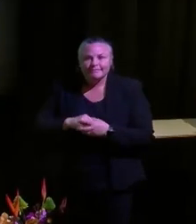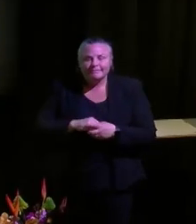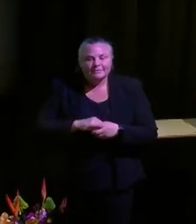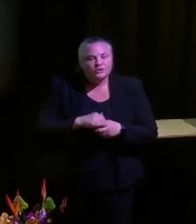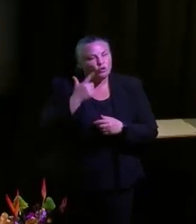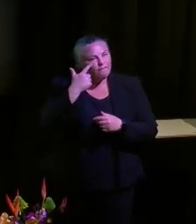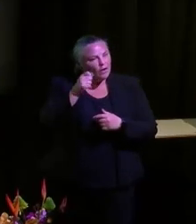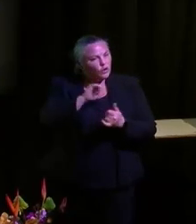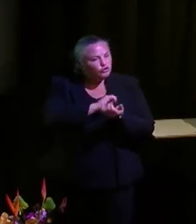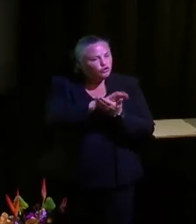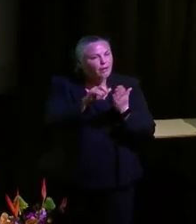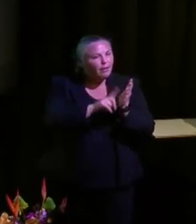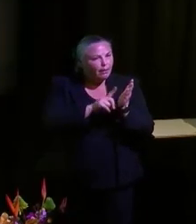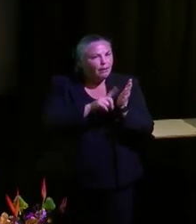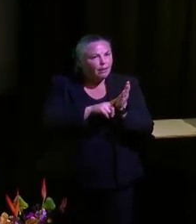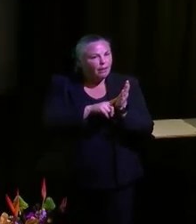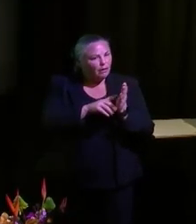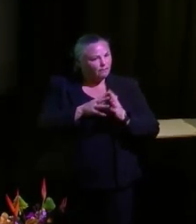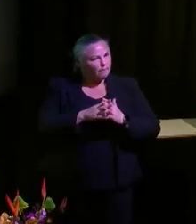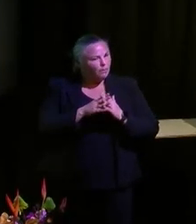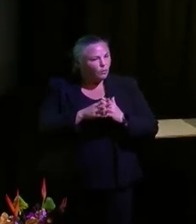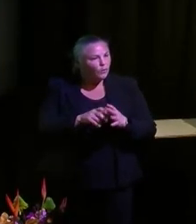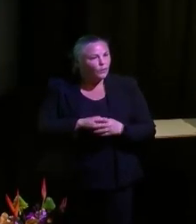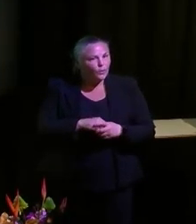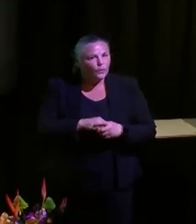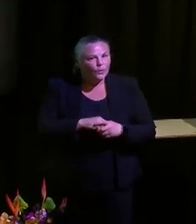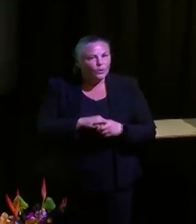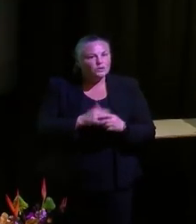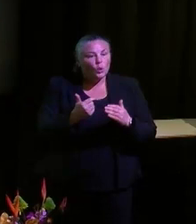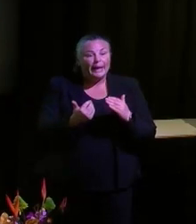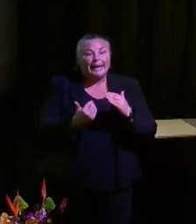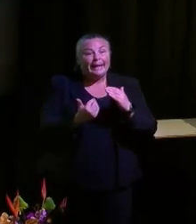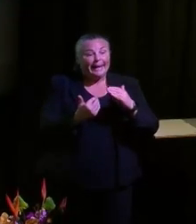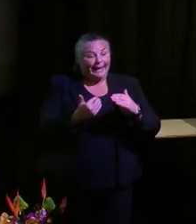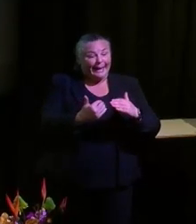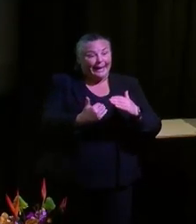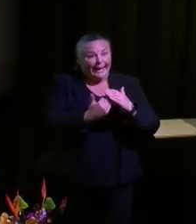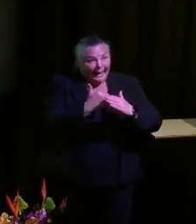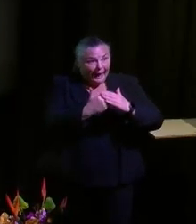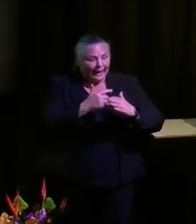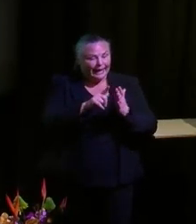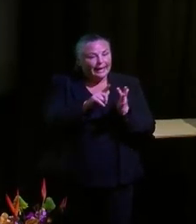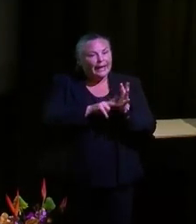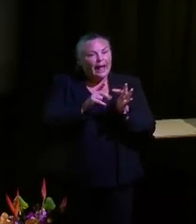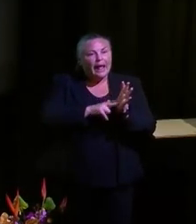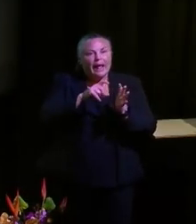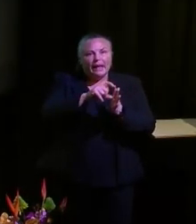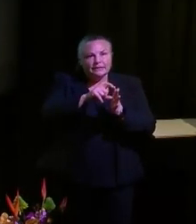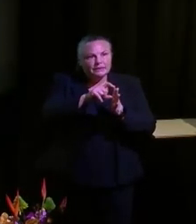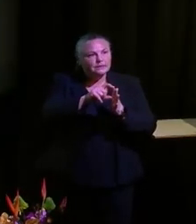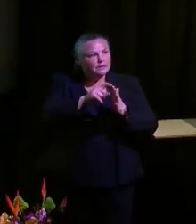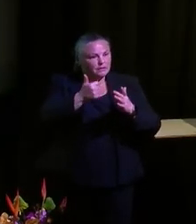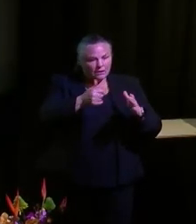shell at a lot of places where there is wells, inland wells, or anything else as a drinking vessel.